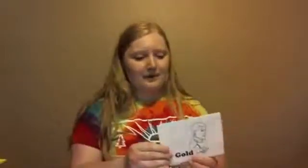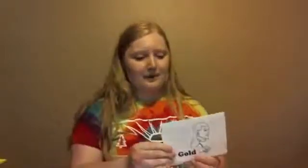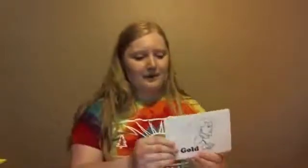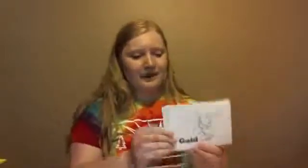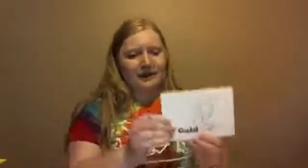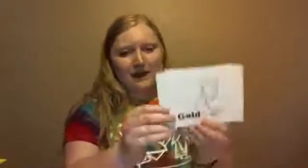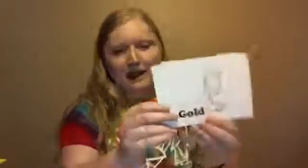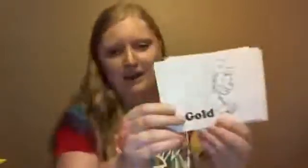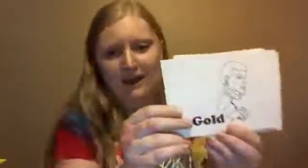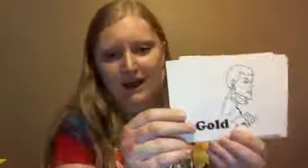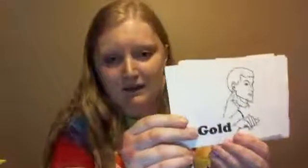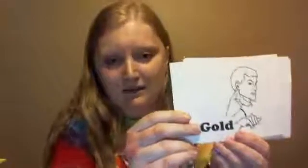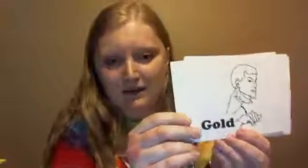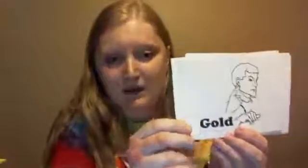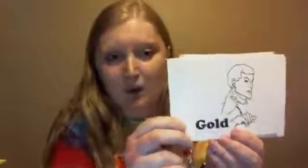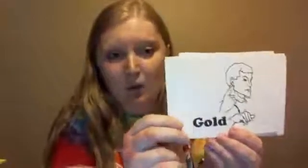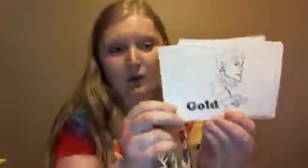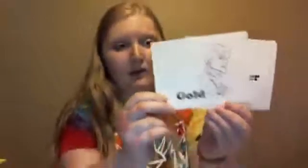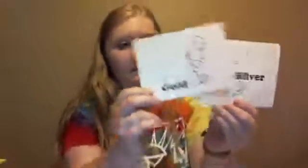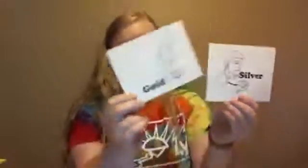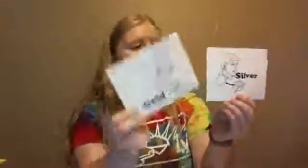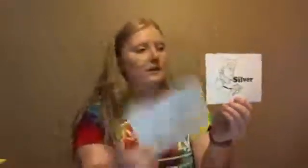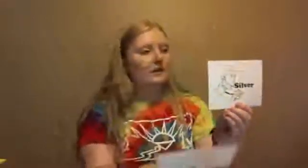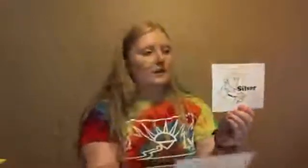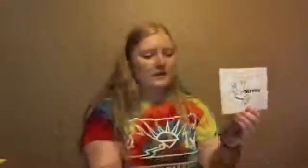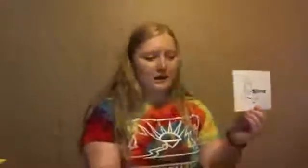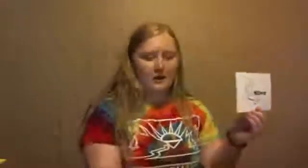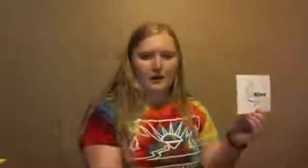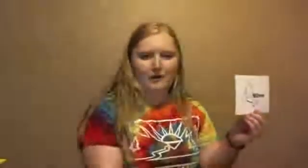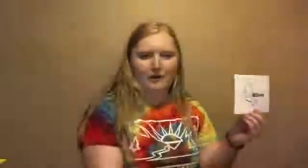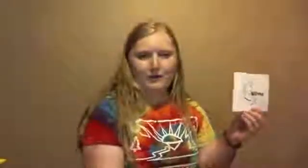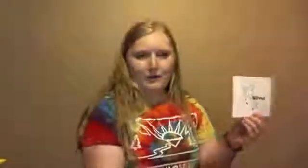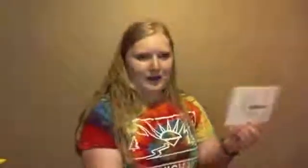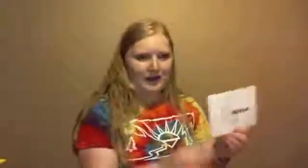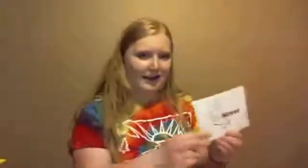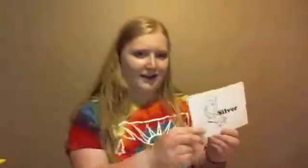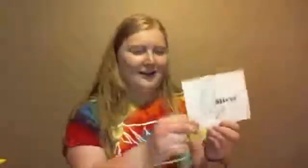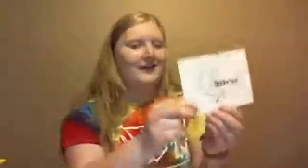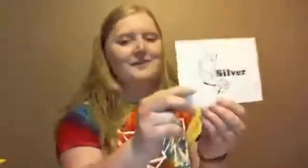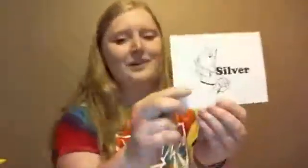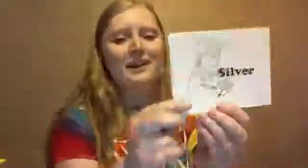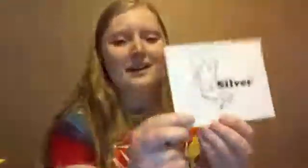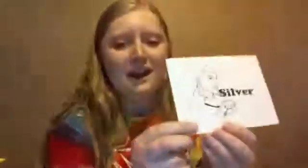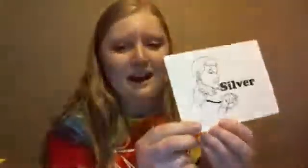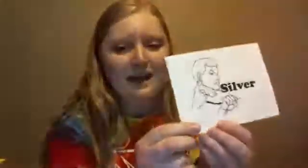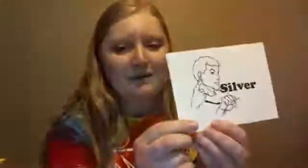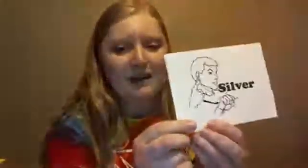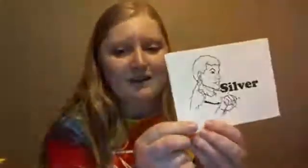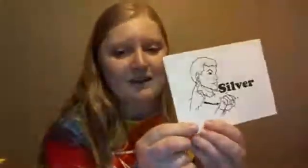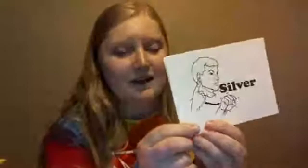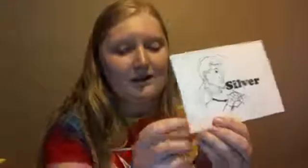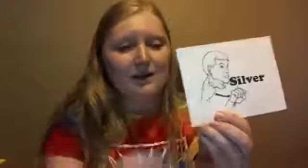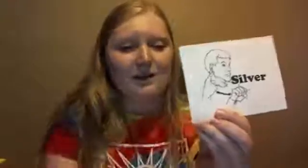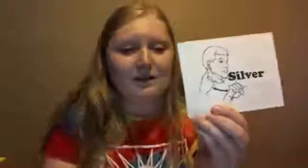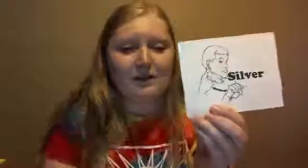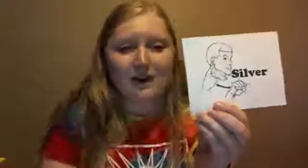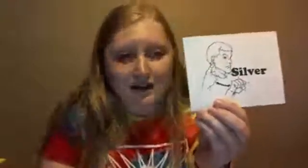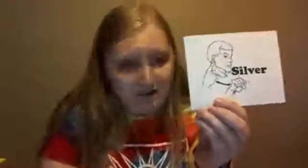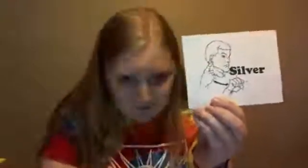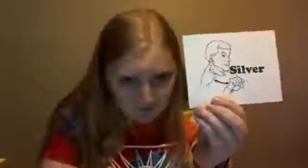Just like that. And that is gold. A little more of a fun color. And then we have silver, which is very